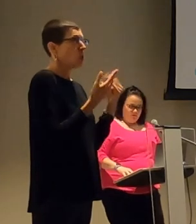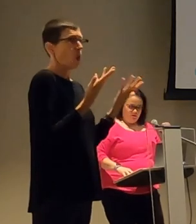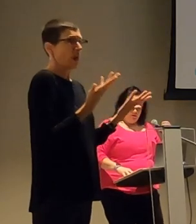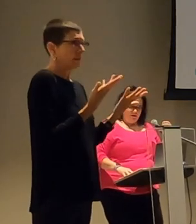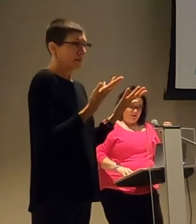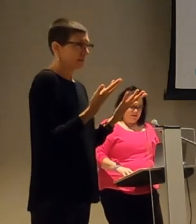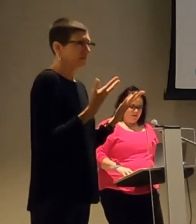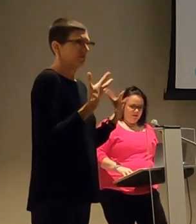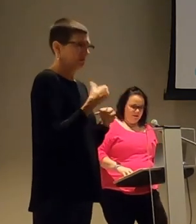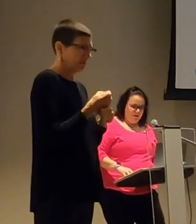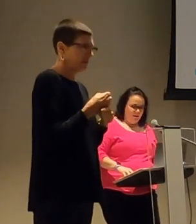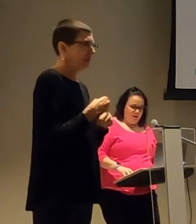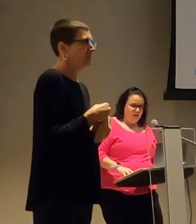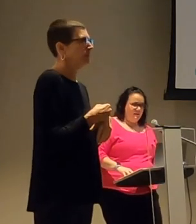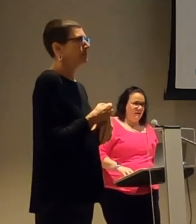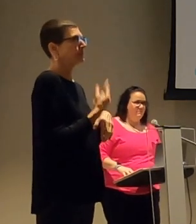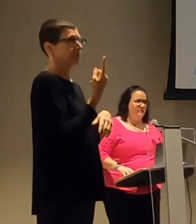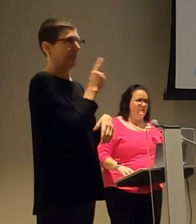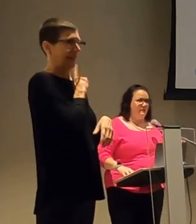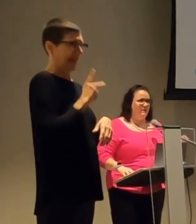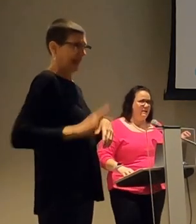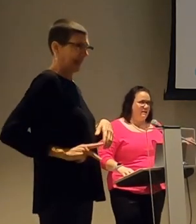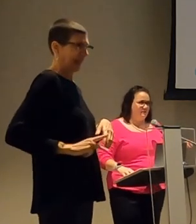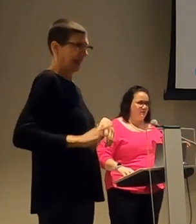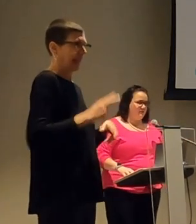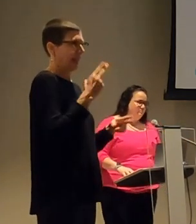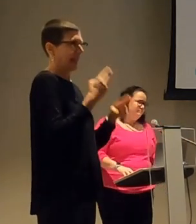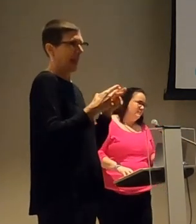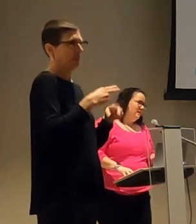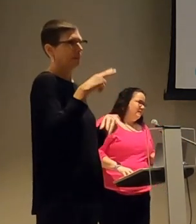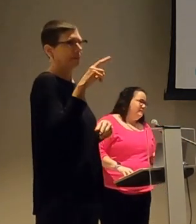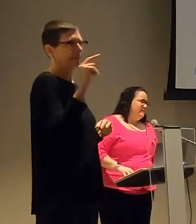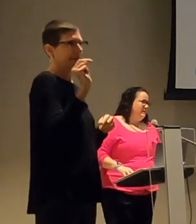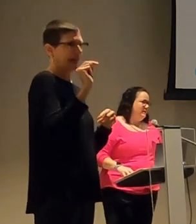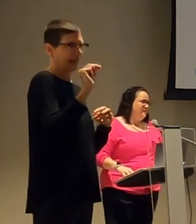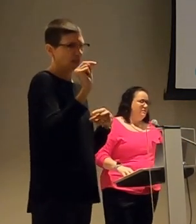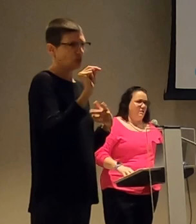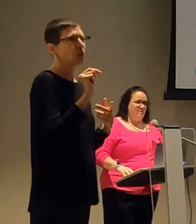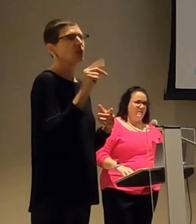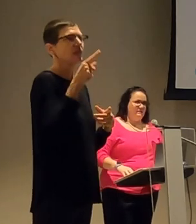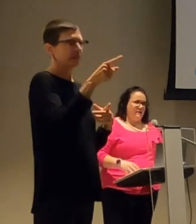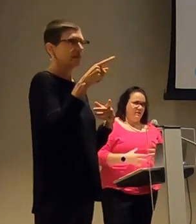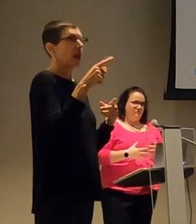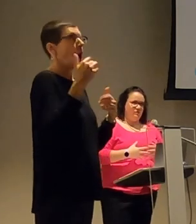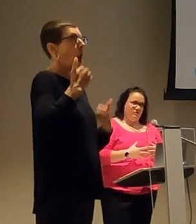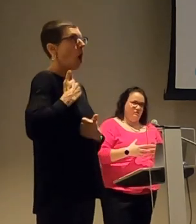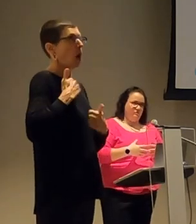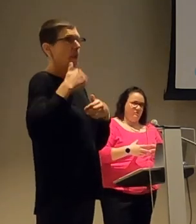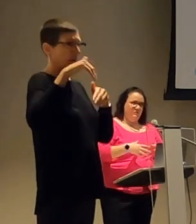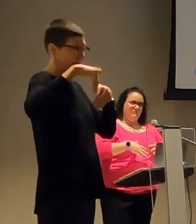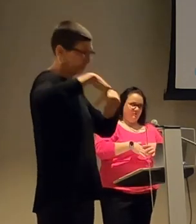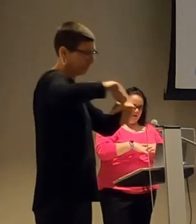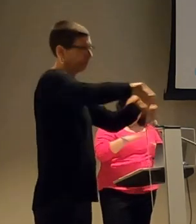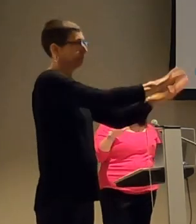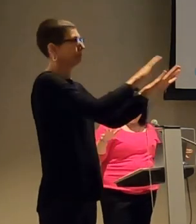goes, an Assyrian king named Nebuchadnezzar sent his armies out